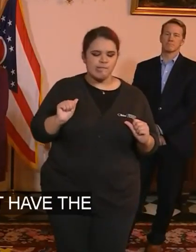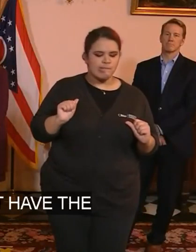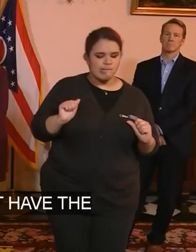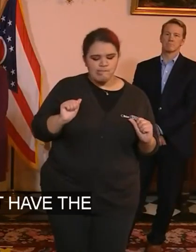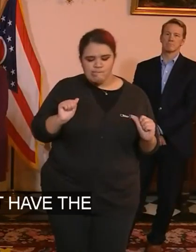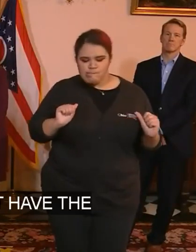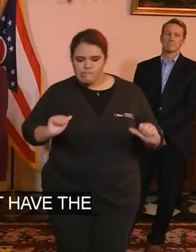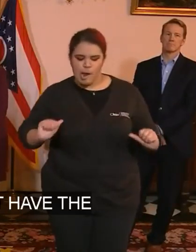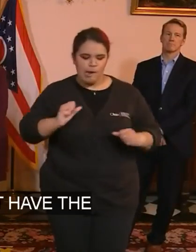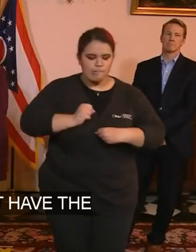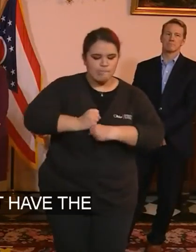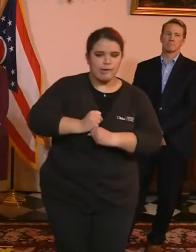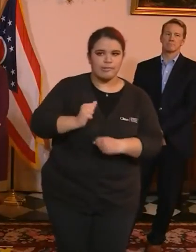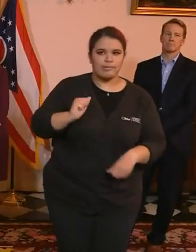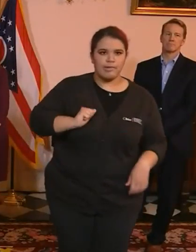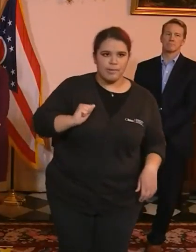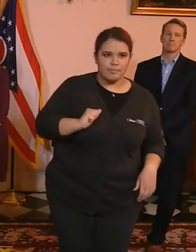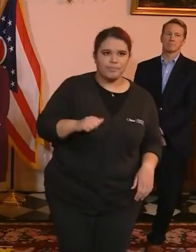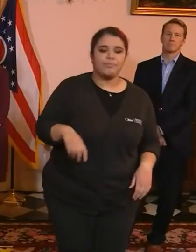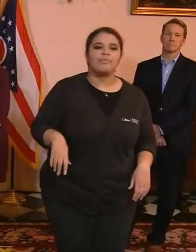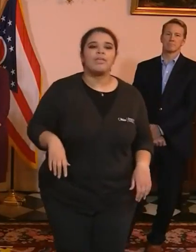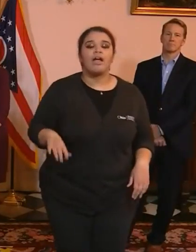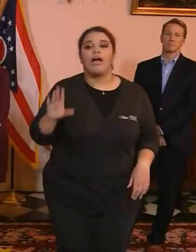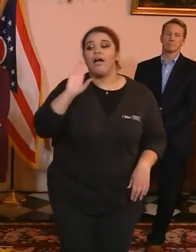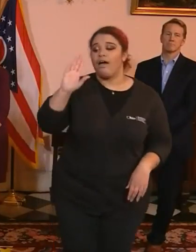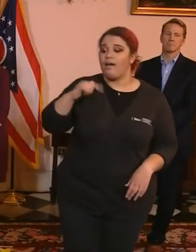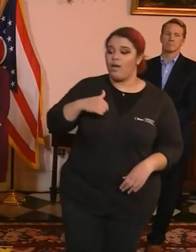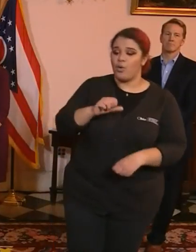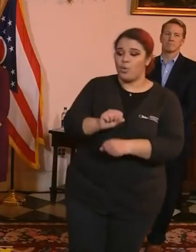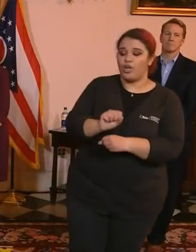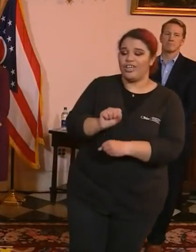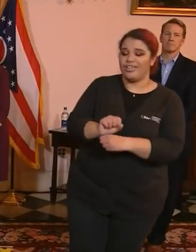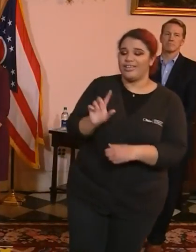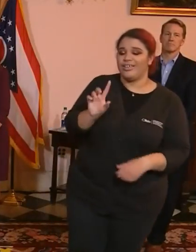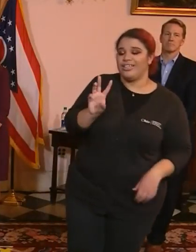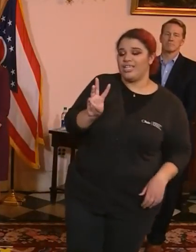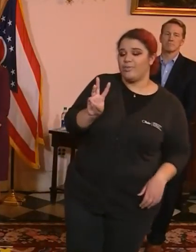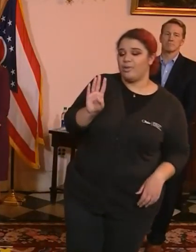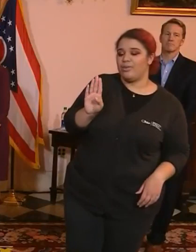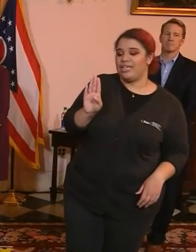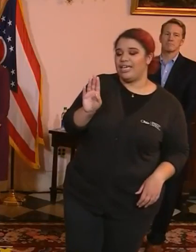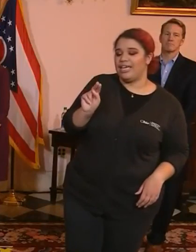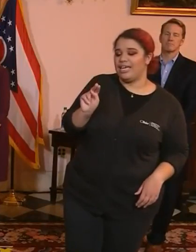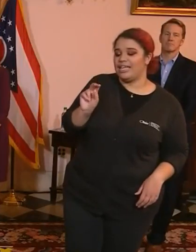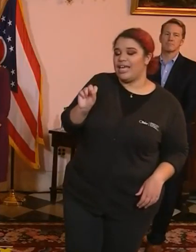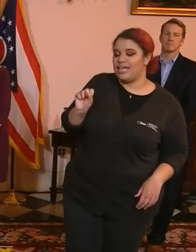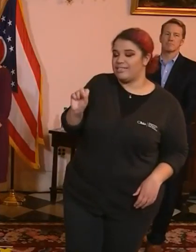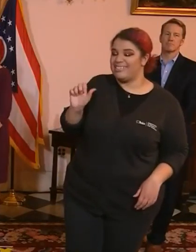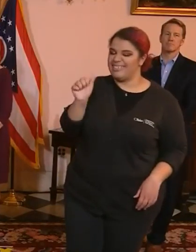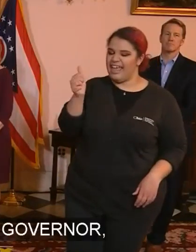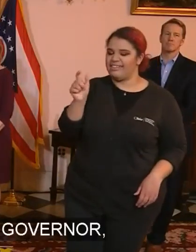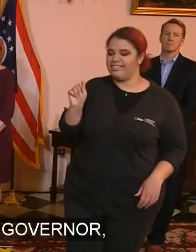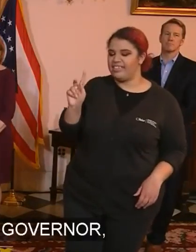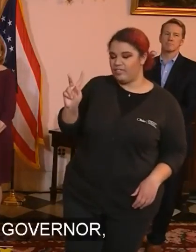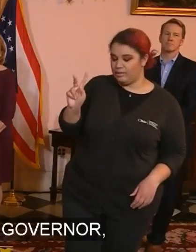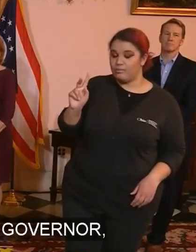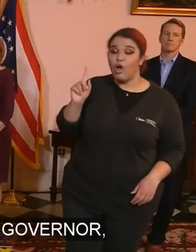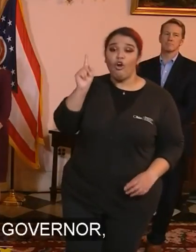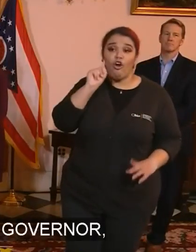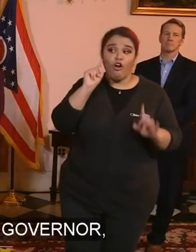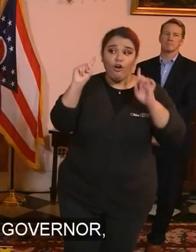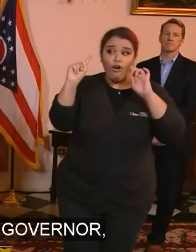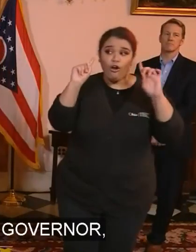Thanks. Kevin Landers, WBNS 10 TV. For the governor, it's our understanding that hospitals have begun discharging